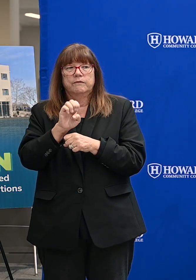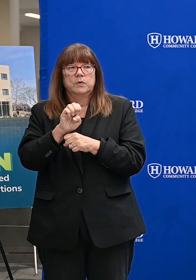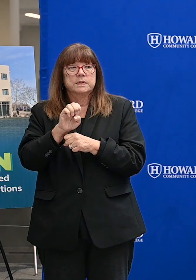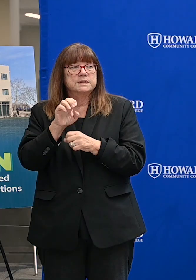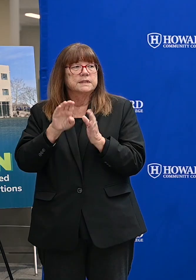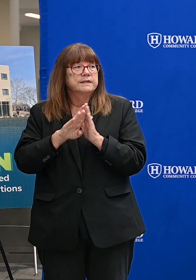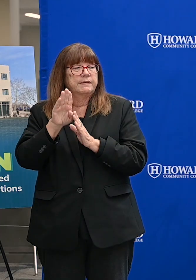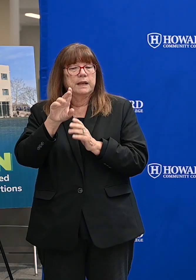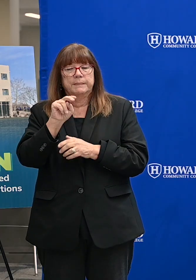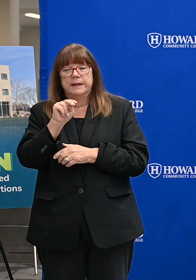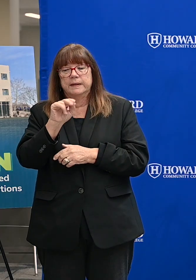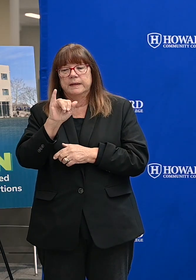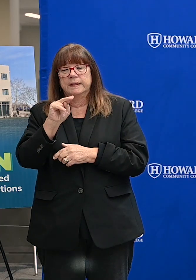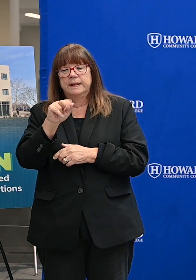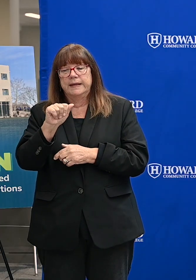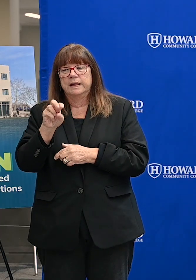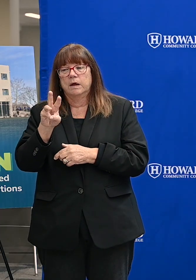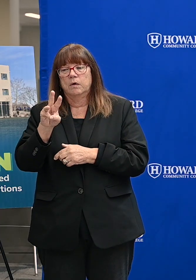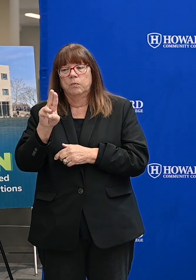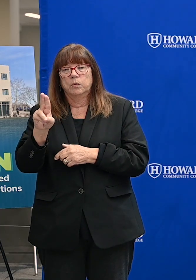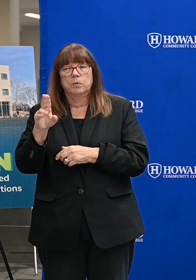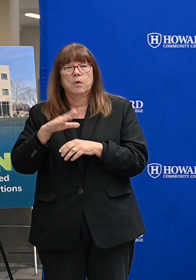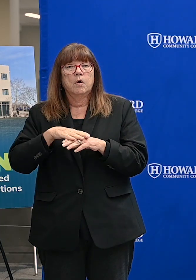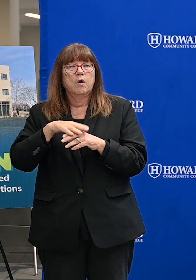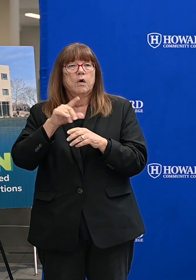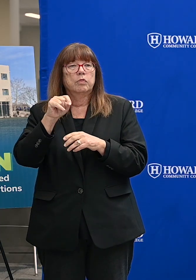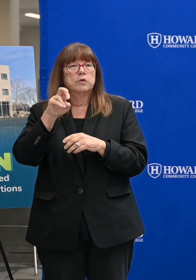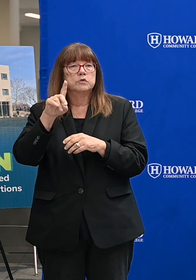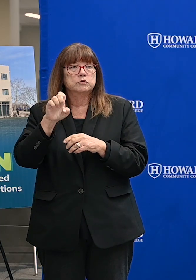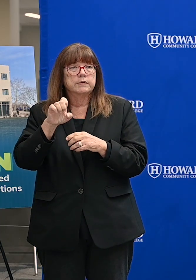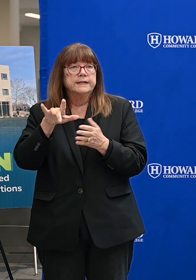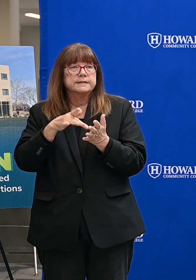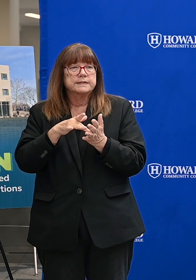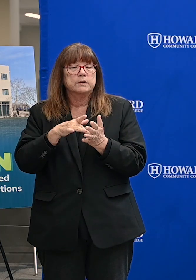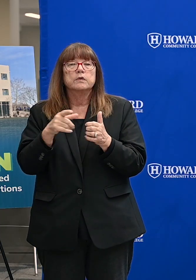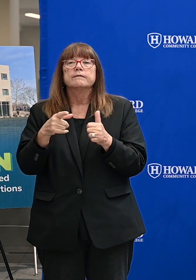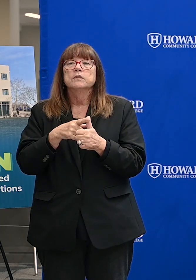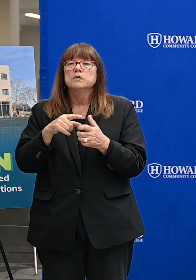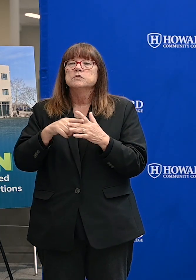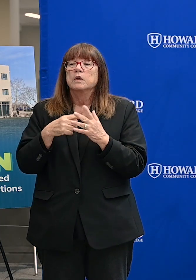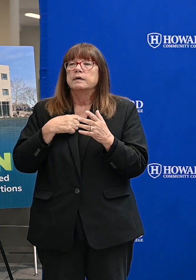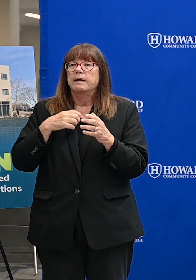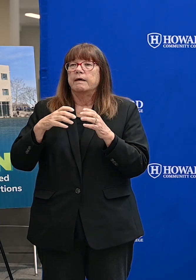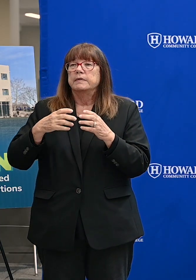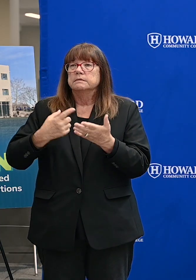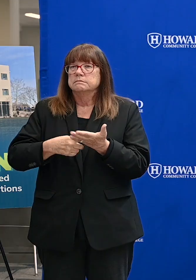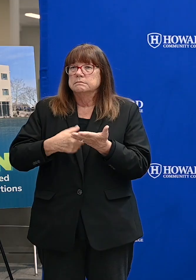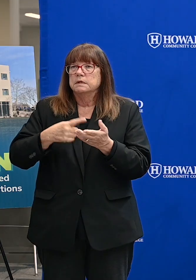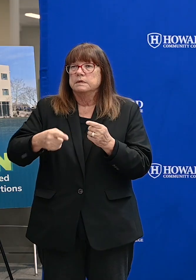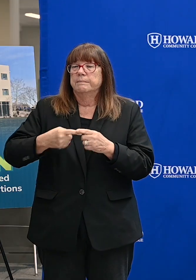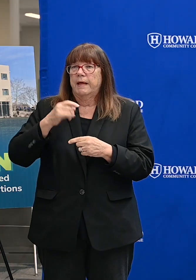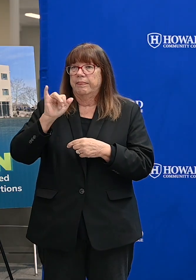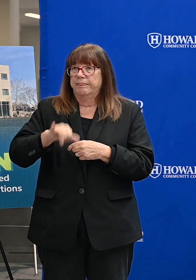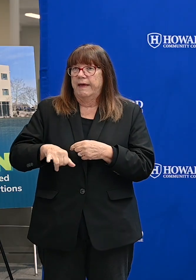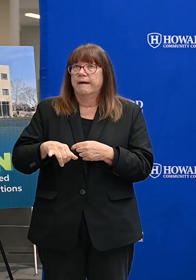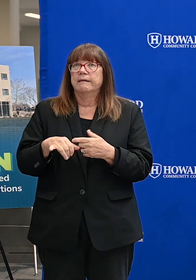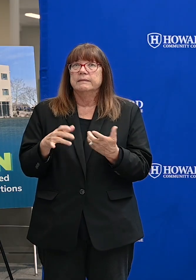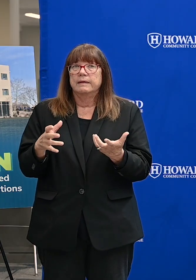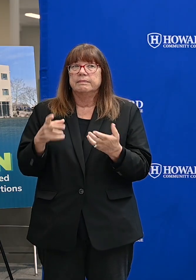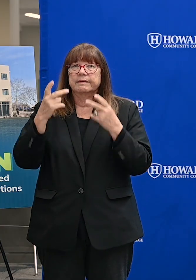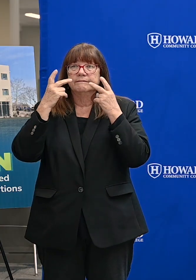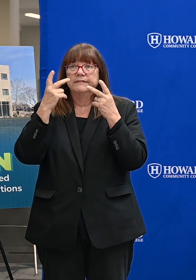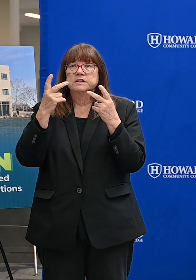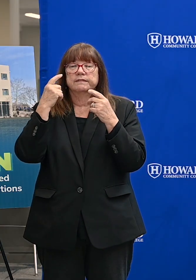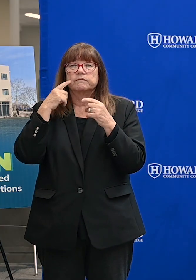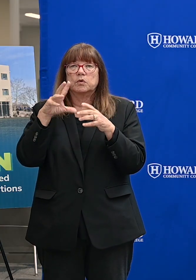on the Trade Center. When she first started having conversations with me about the Trade Center and just the vision